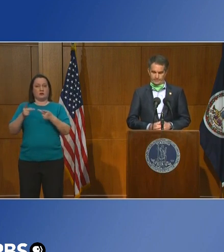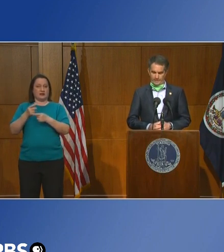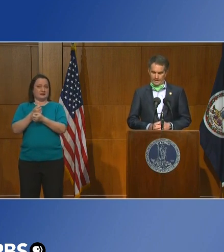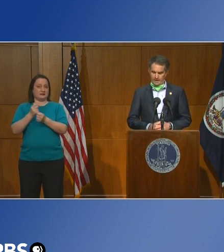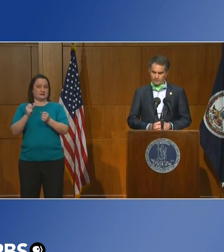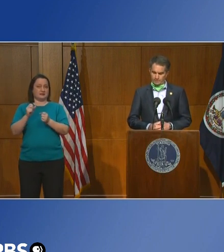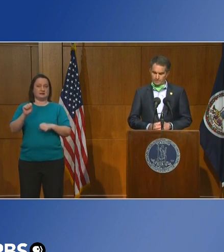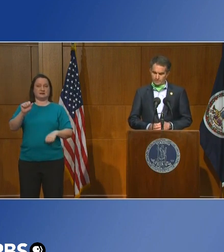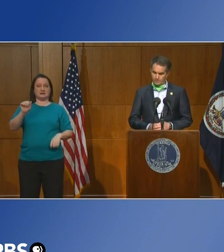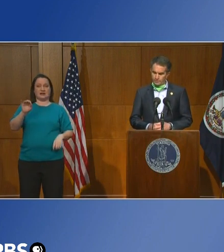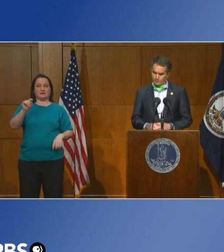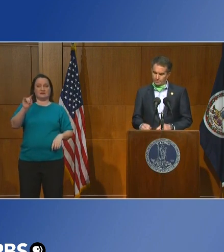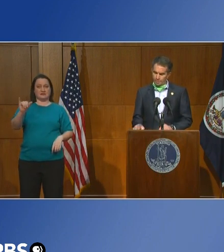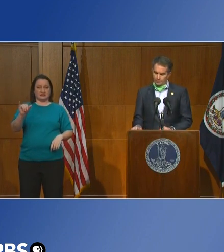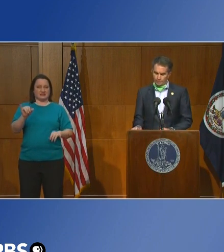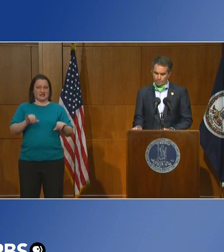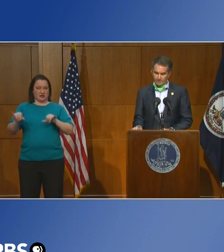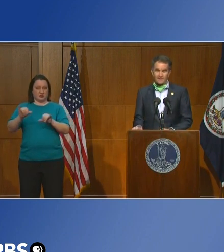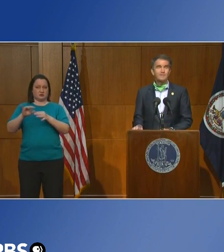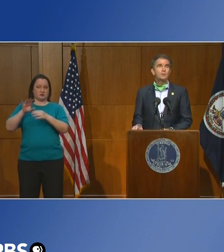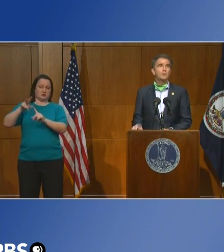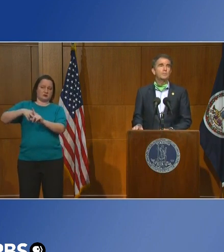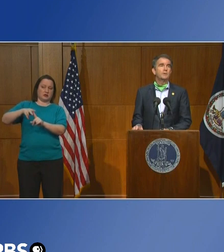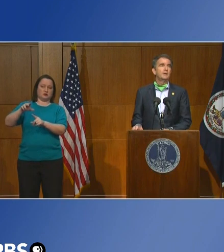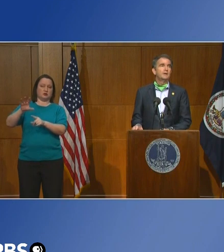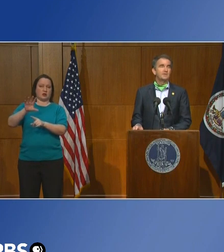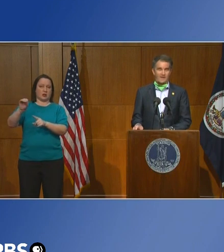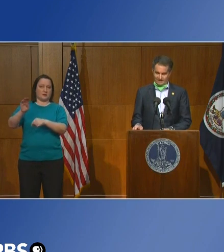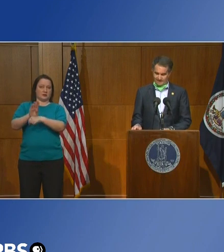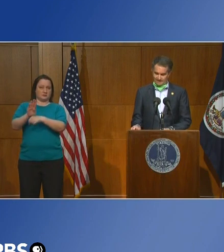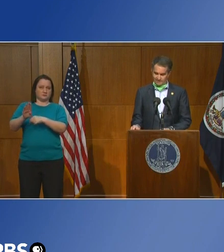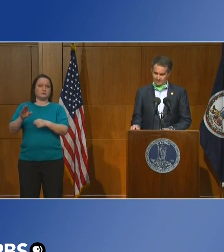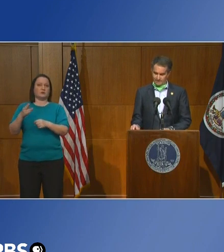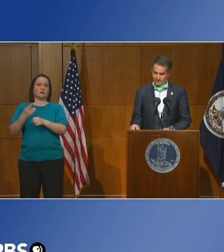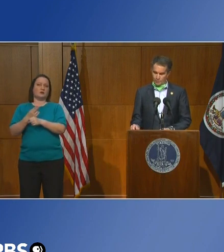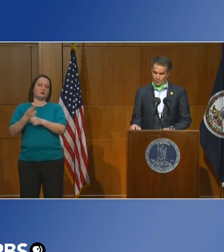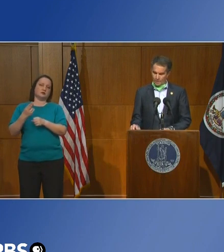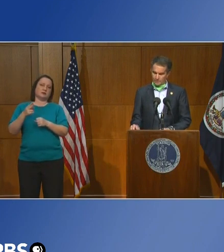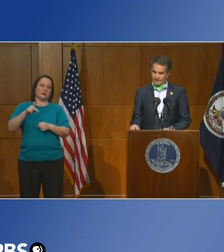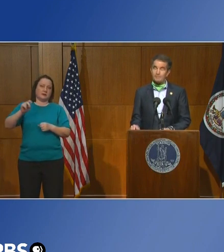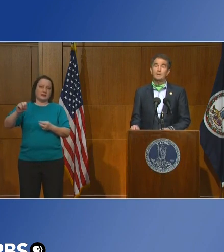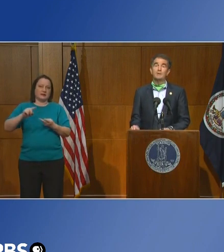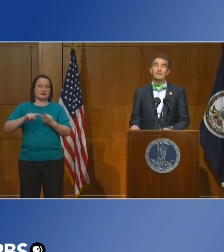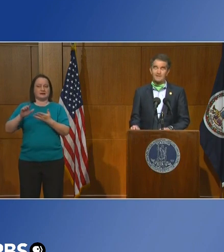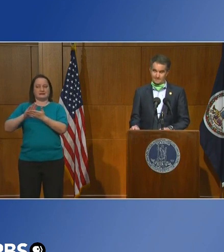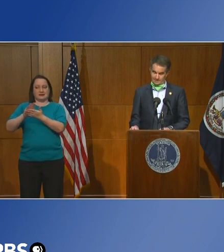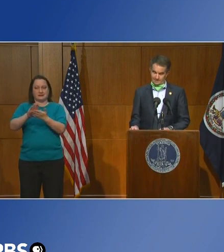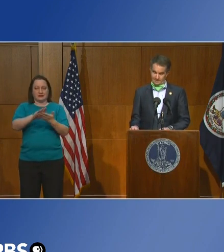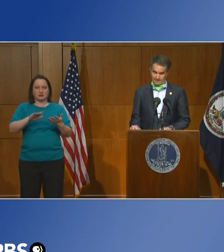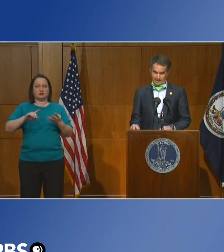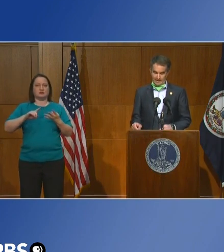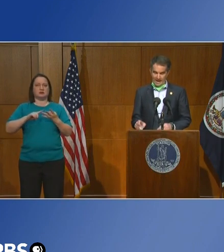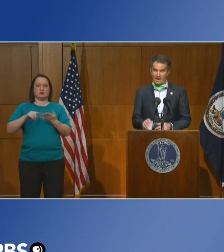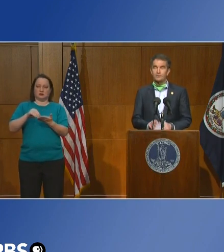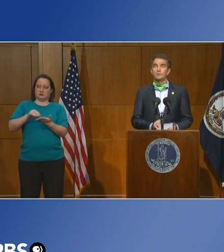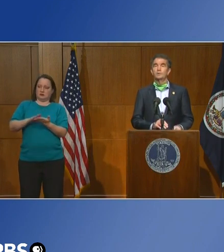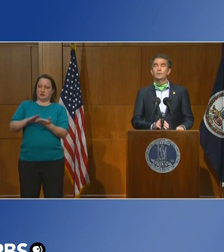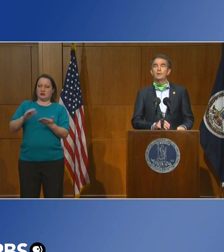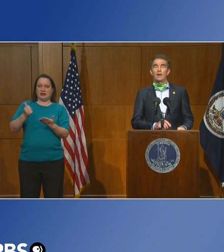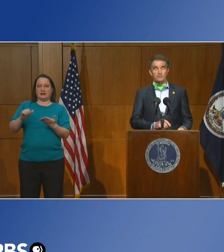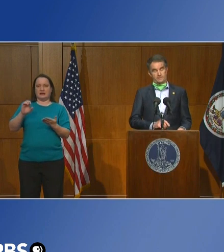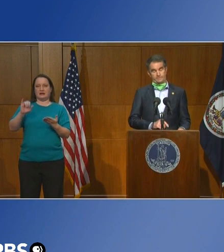employers and should include use of personal protective equipment, sanitation, record keeping of incidents, and